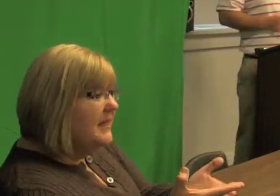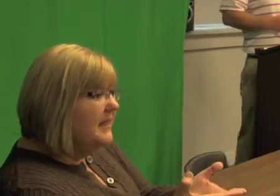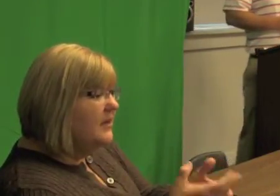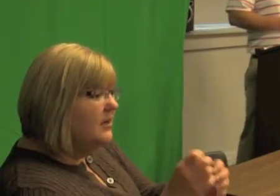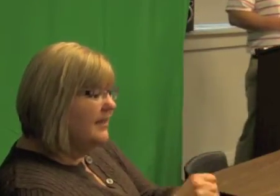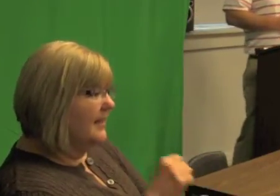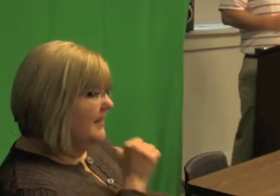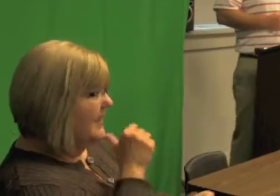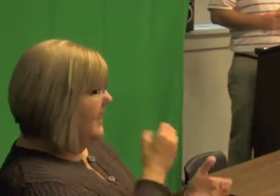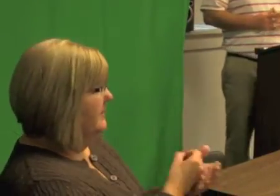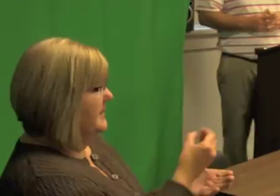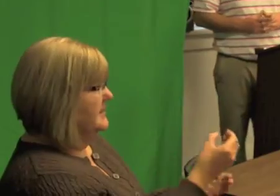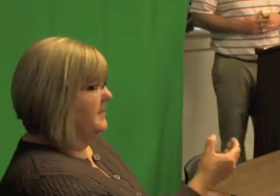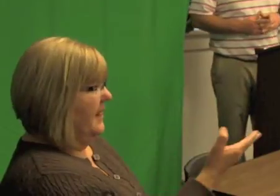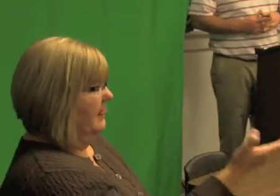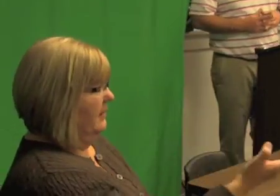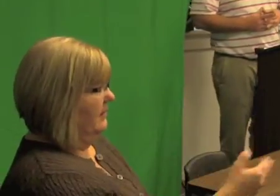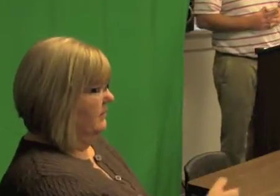there.